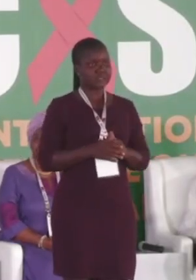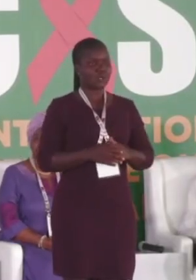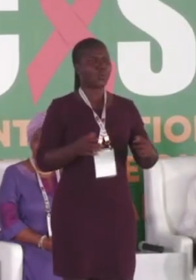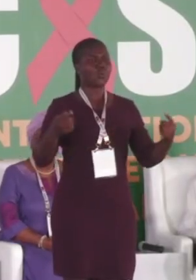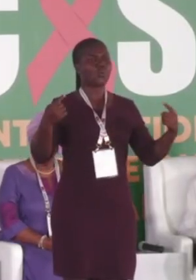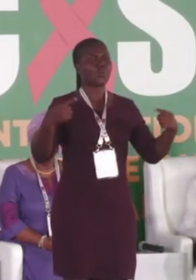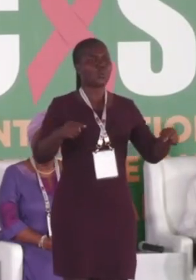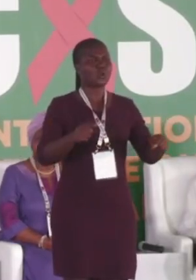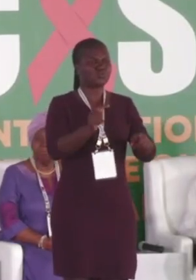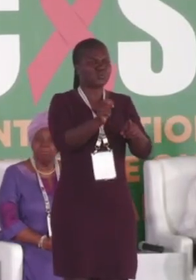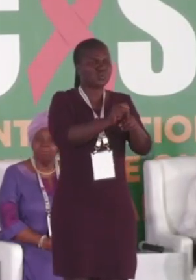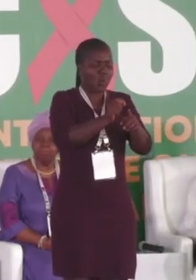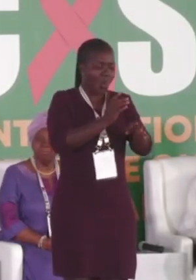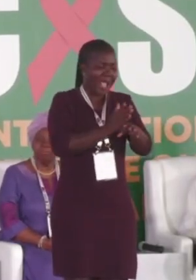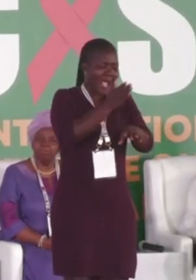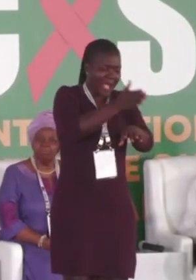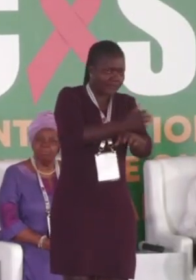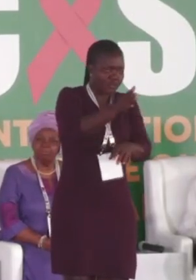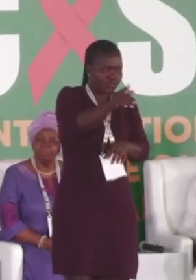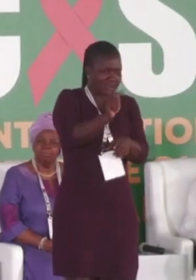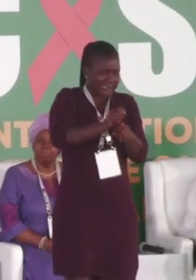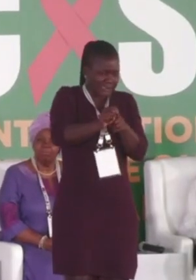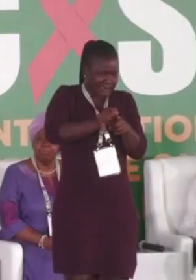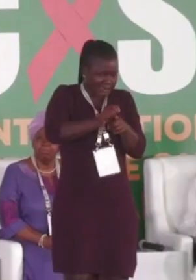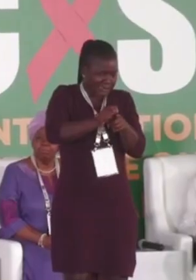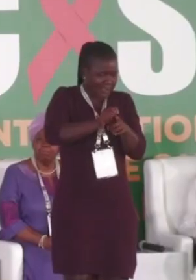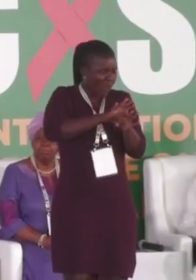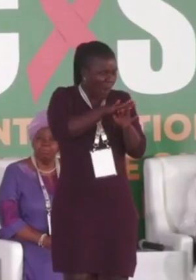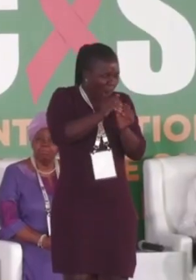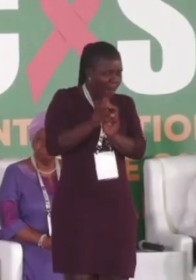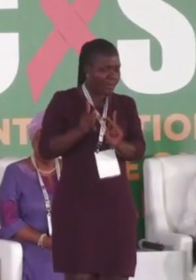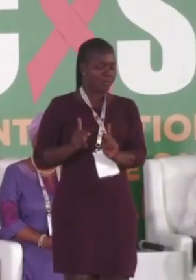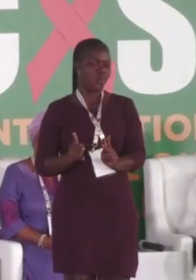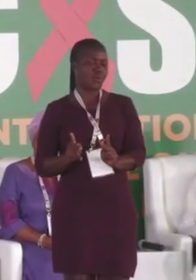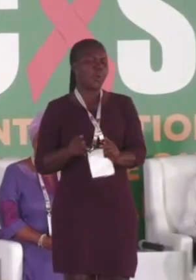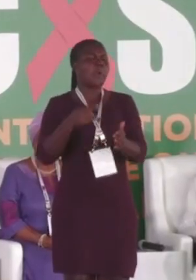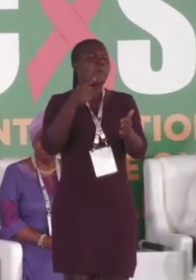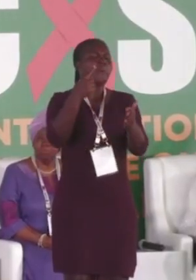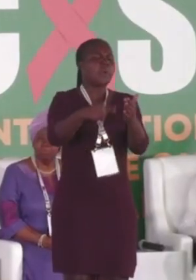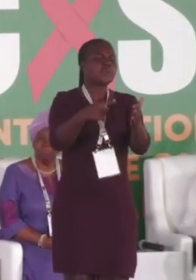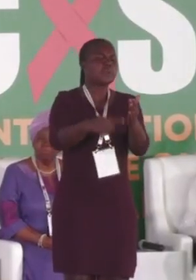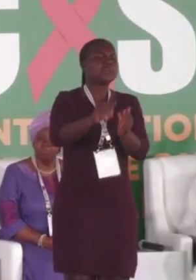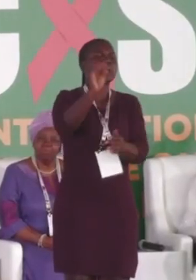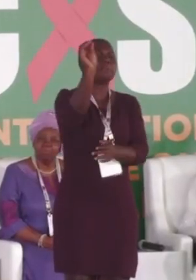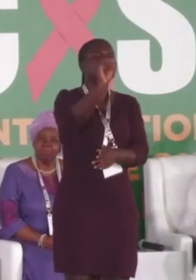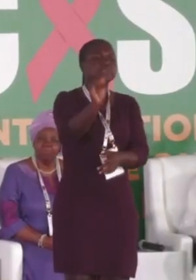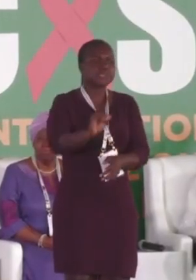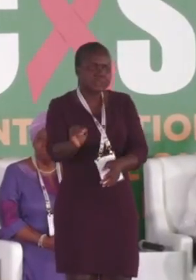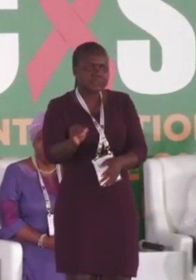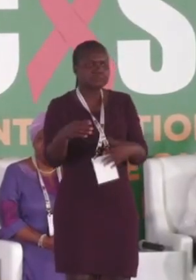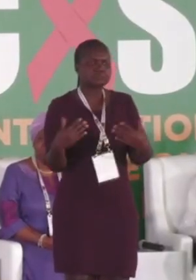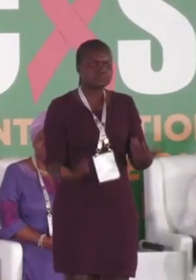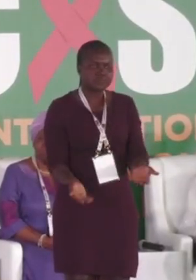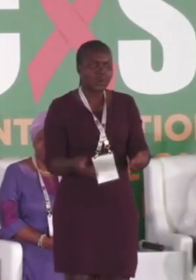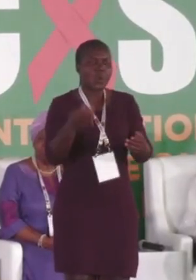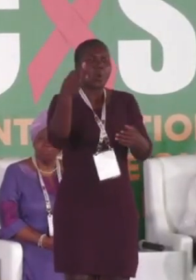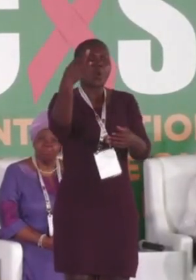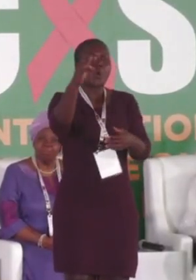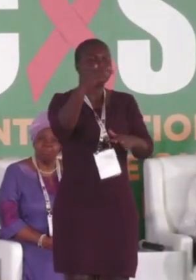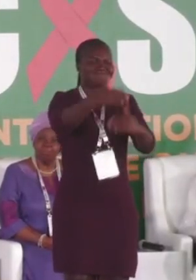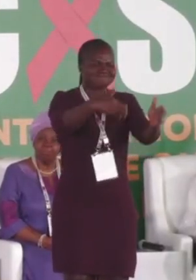when you train, after you train them, what percentage of progress did you